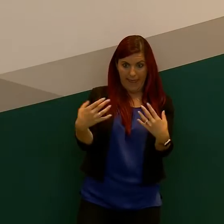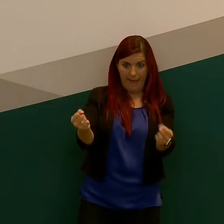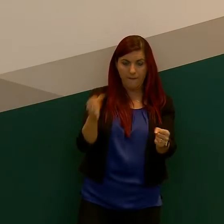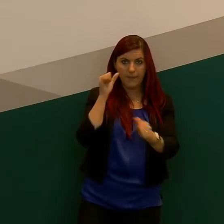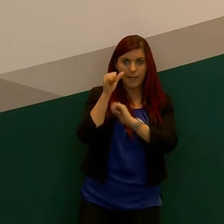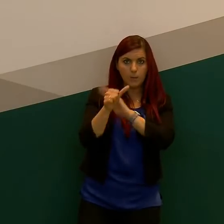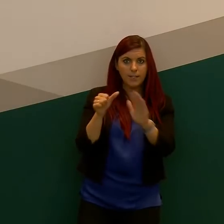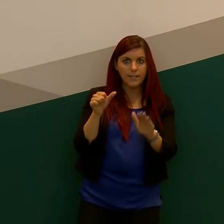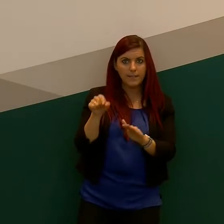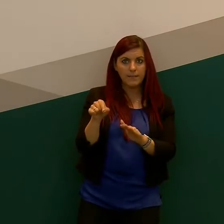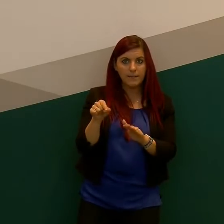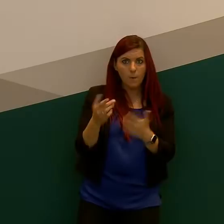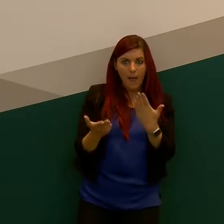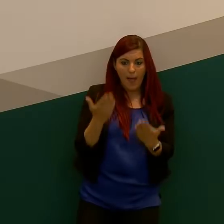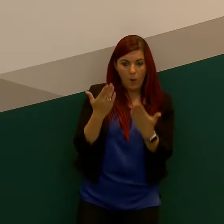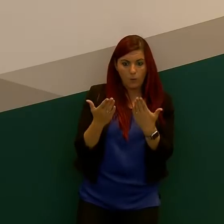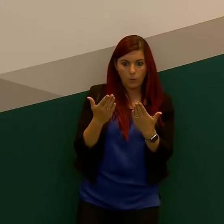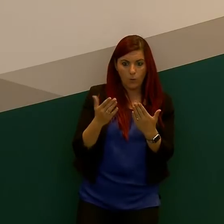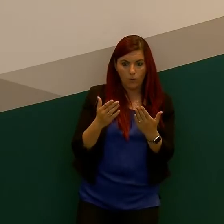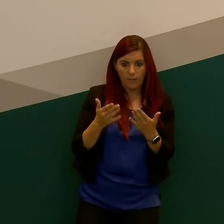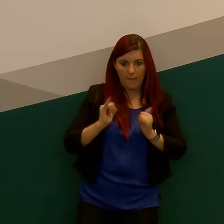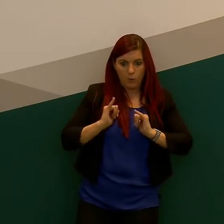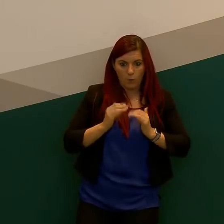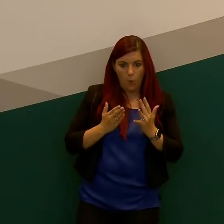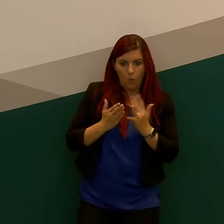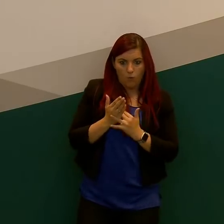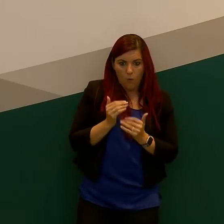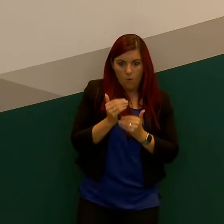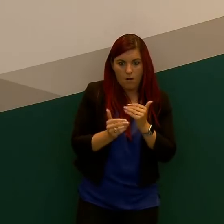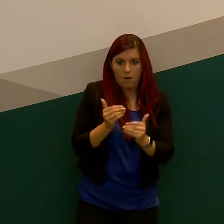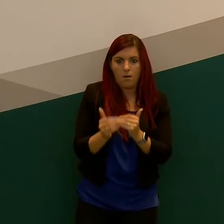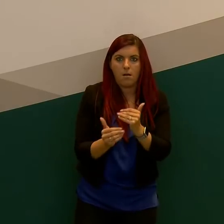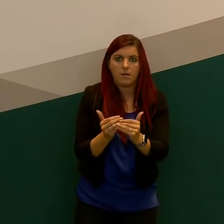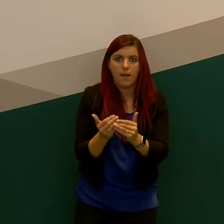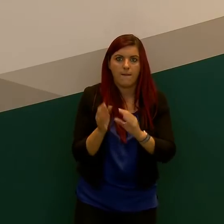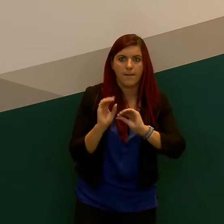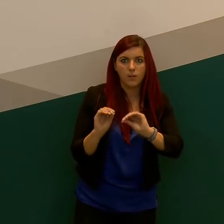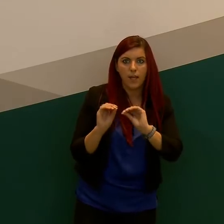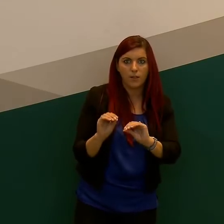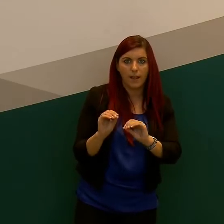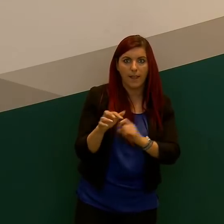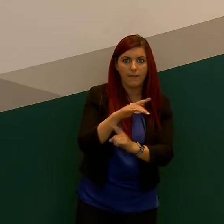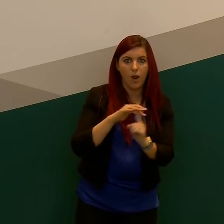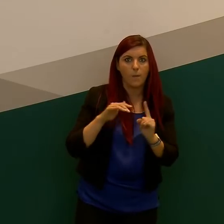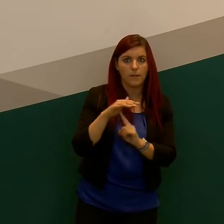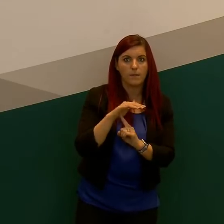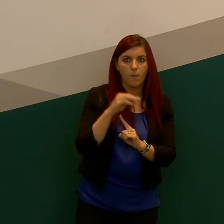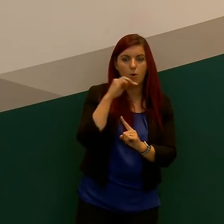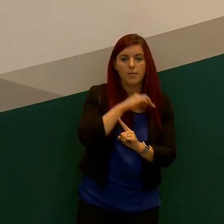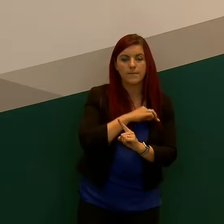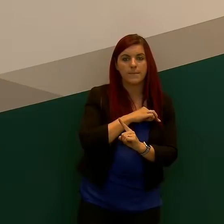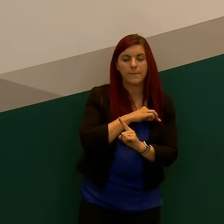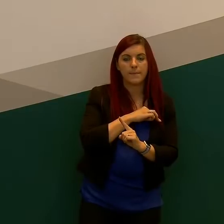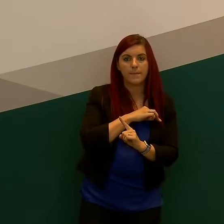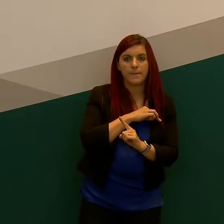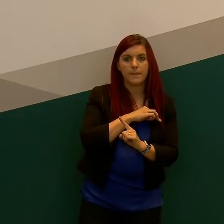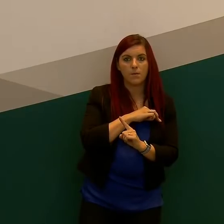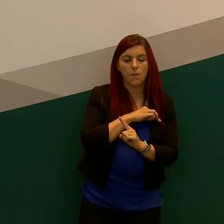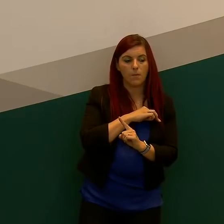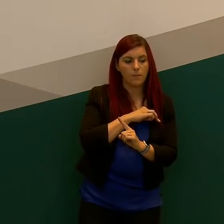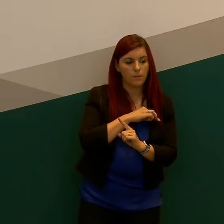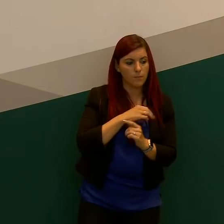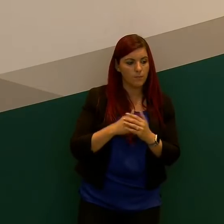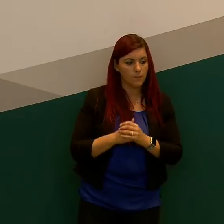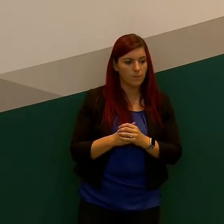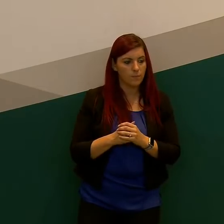now in how to run schools, to run educational institutions and environments, and they've been doing so for many years,